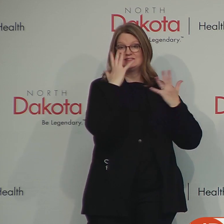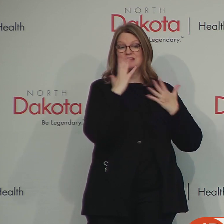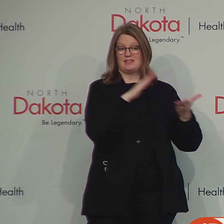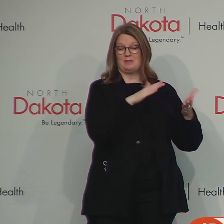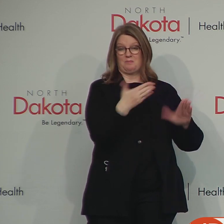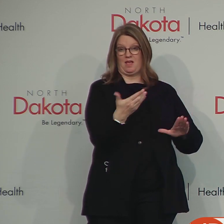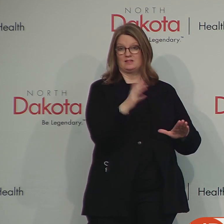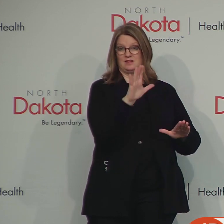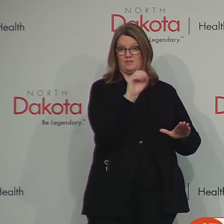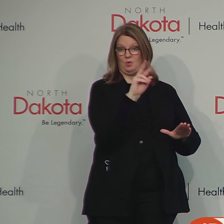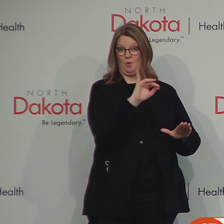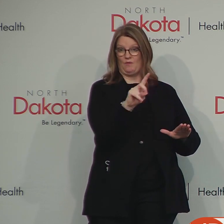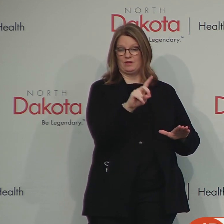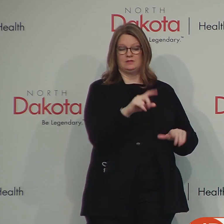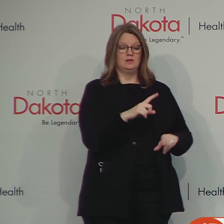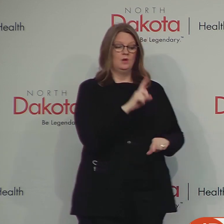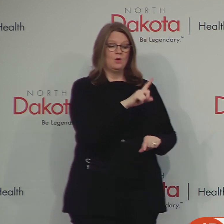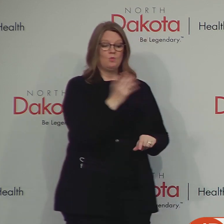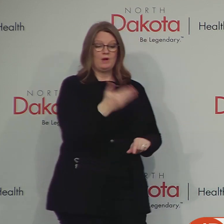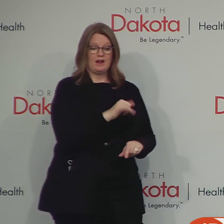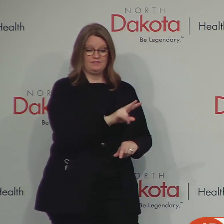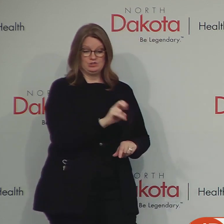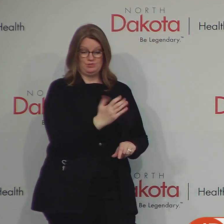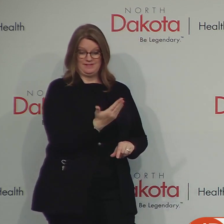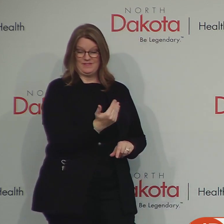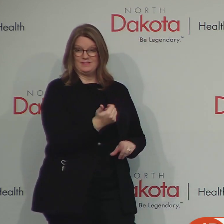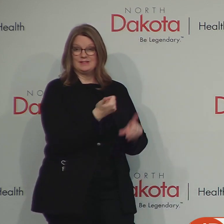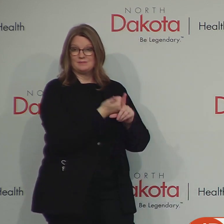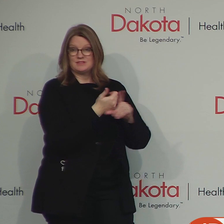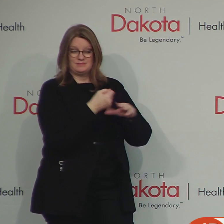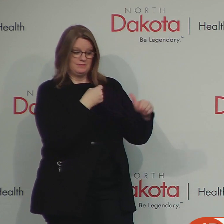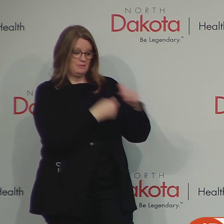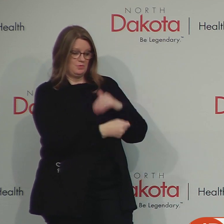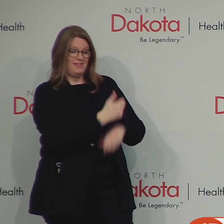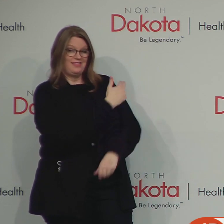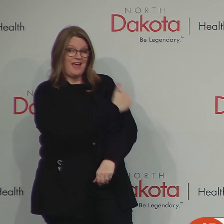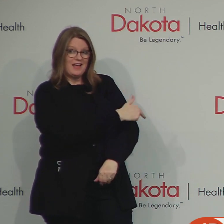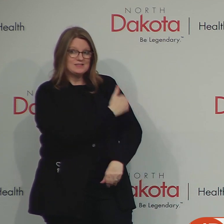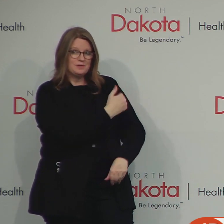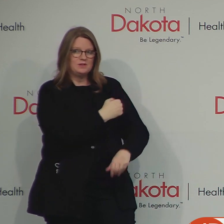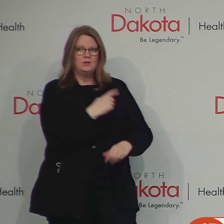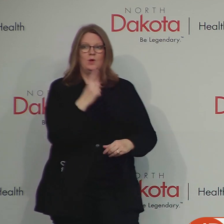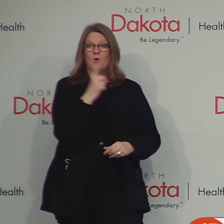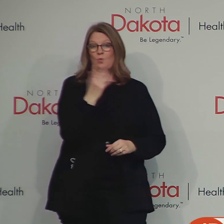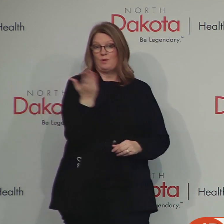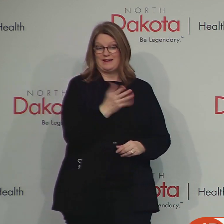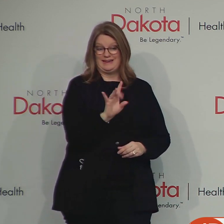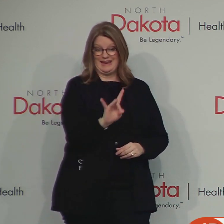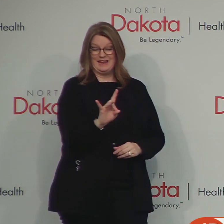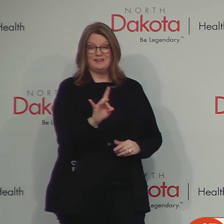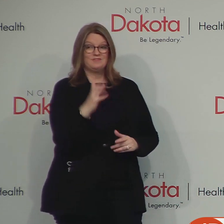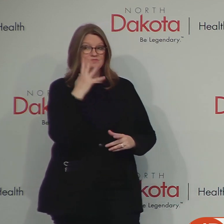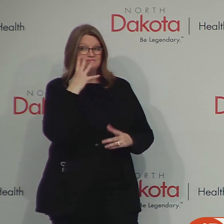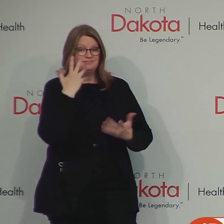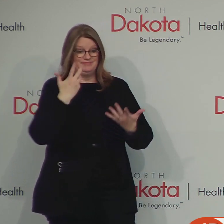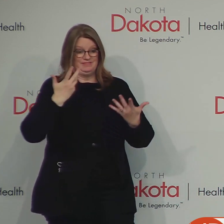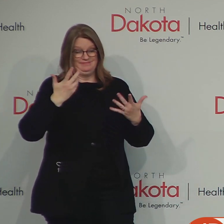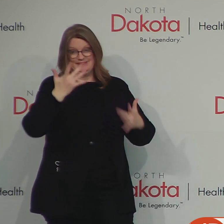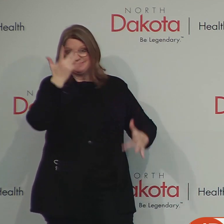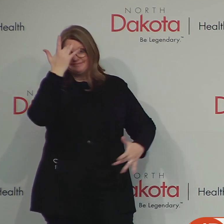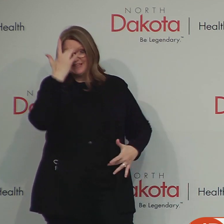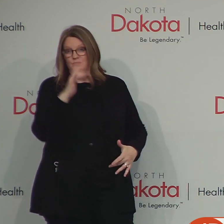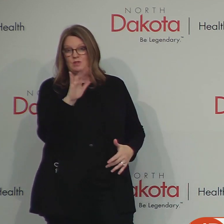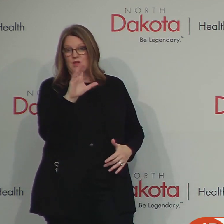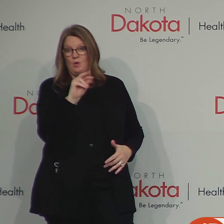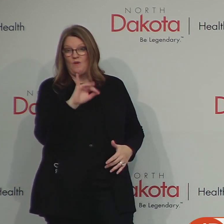due to COVID. 1 in 215 have been hospitalized. 1 in 8 have had COVID.